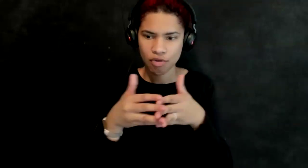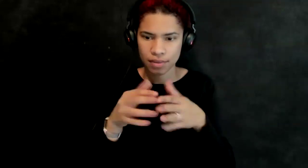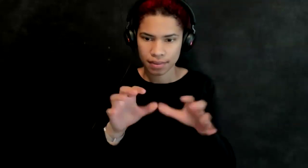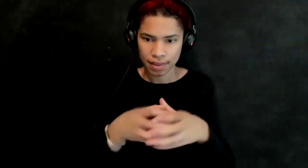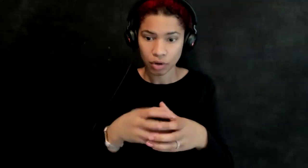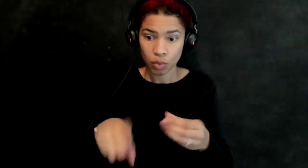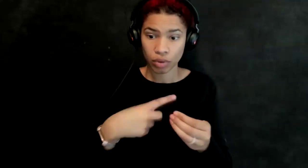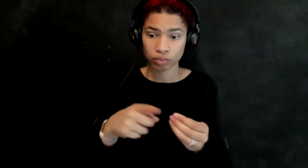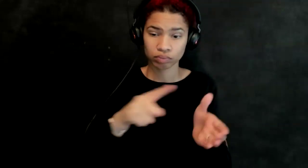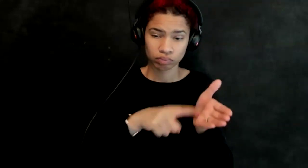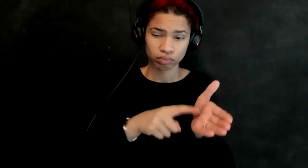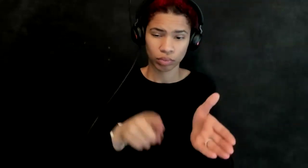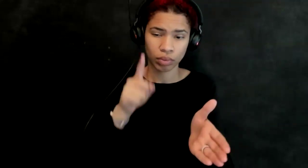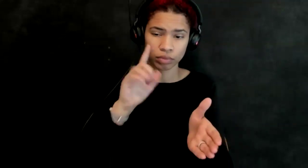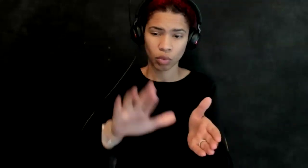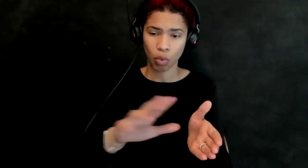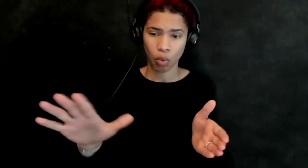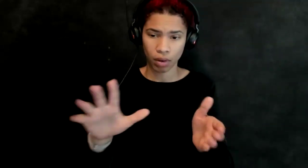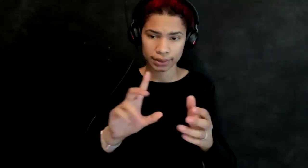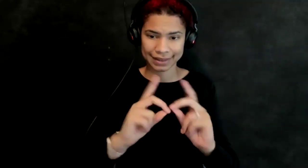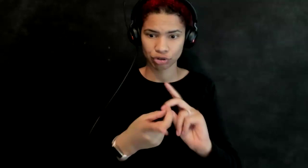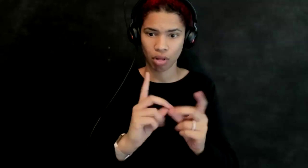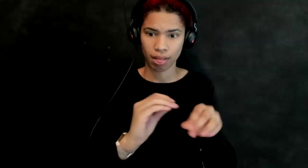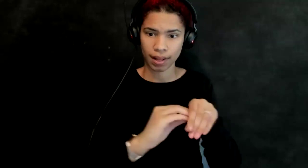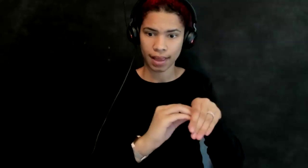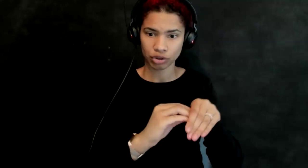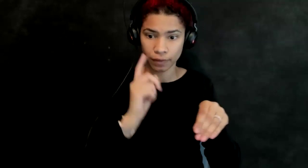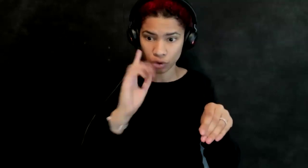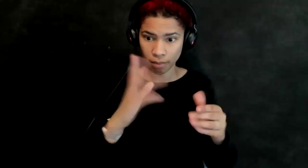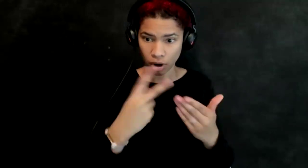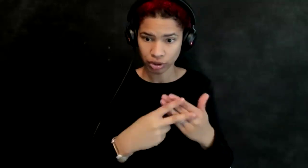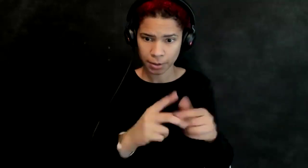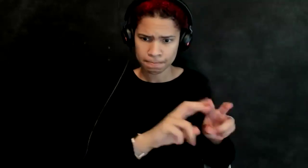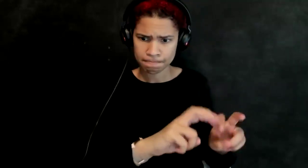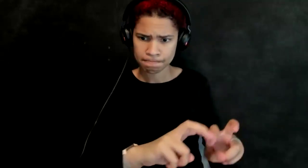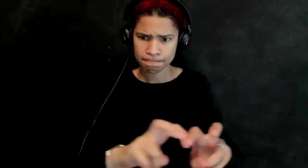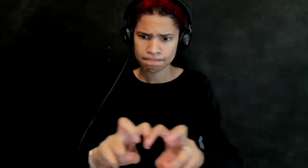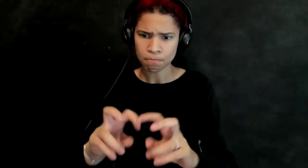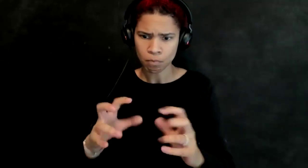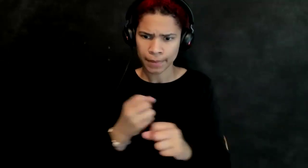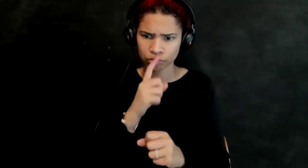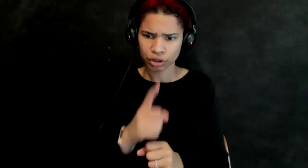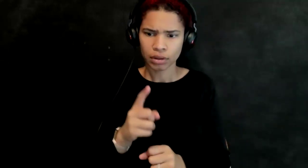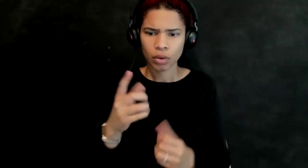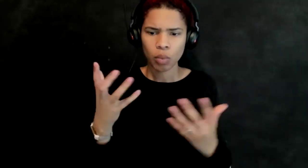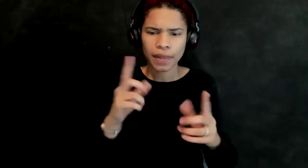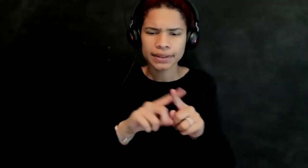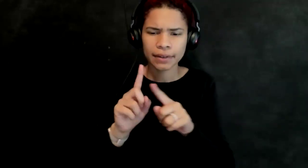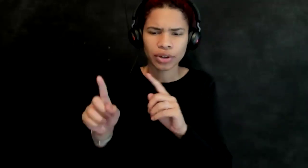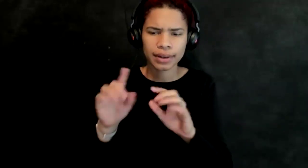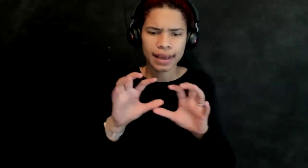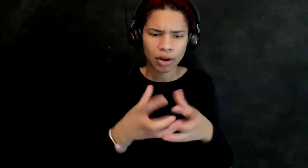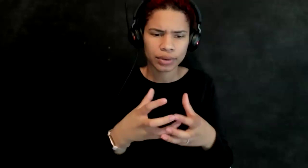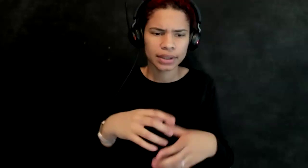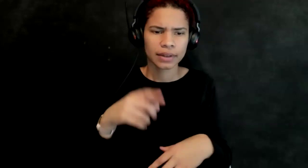to think about that. What are the various categories that a period or an idea or a movement